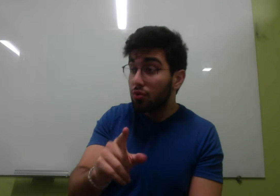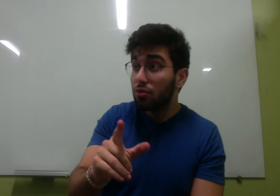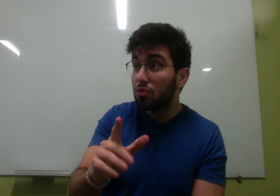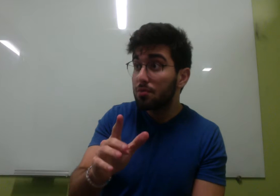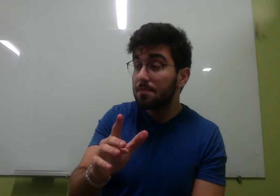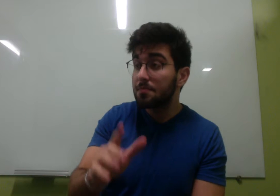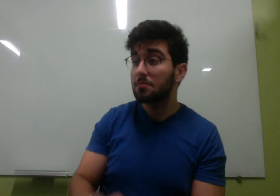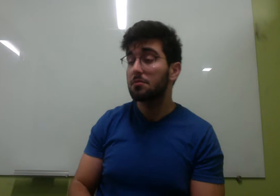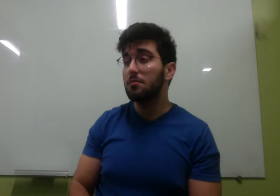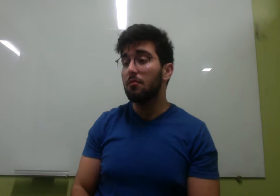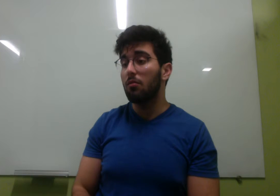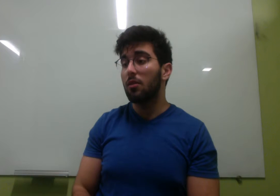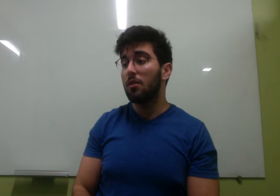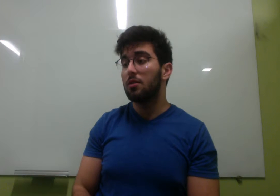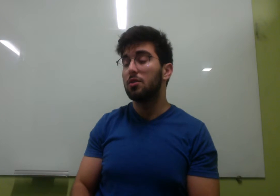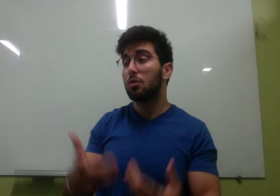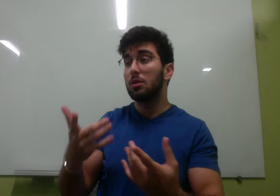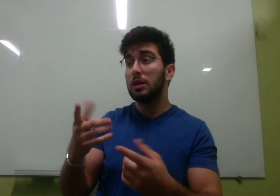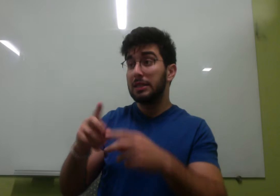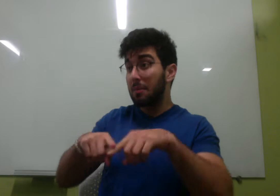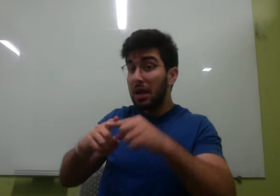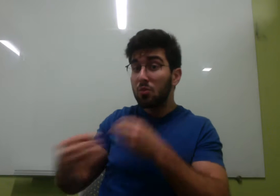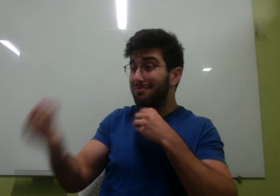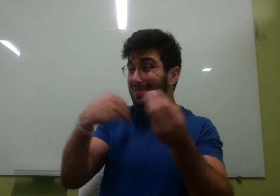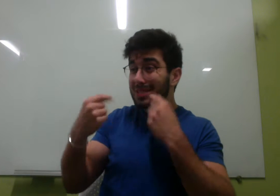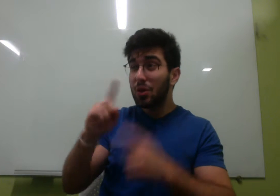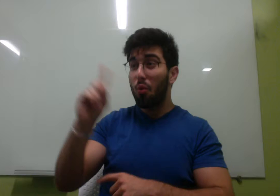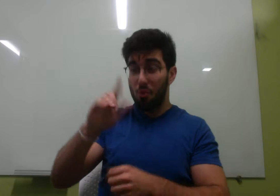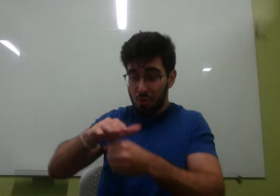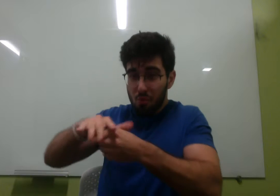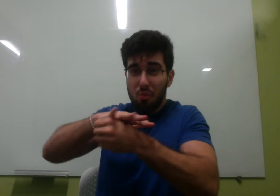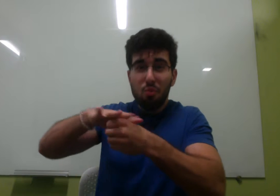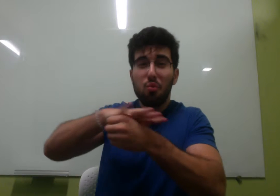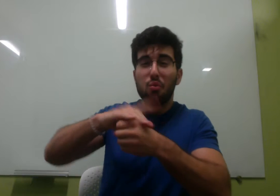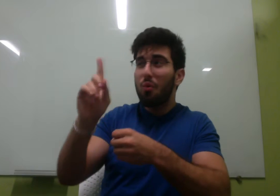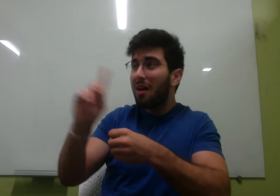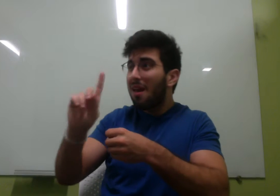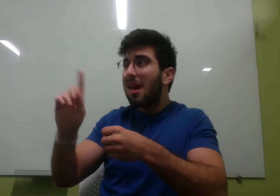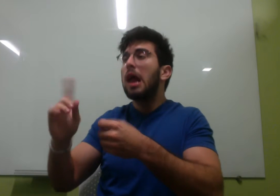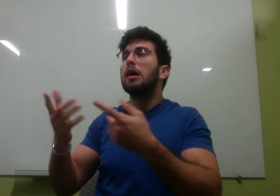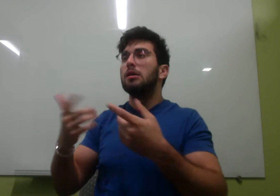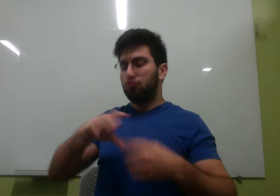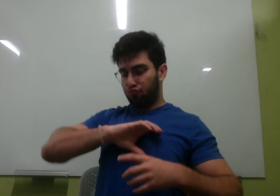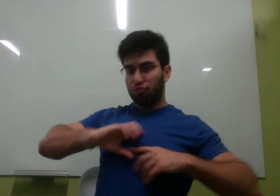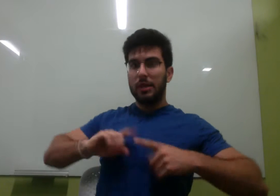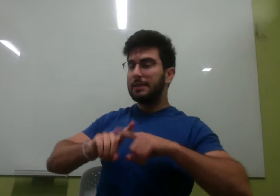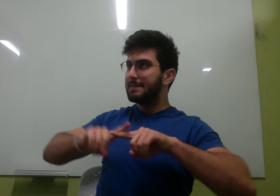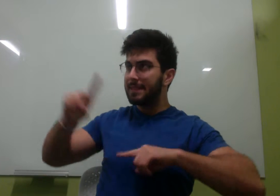Kenya, I'm going to call it a Maasai giraffe. Mm-hmm. They have the pattern that look like the oak leaves. Very, very pretty